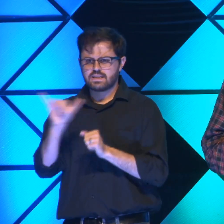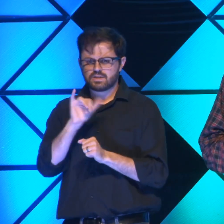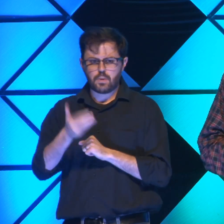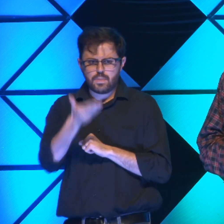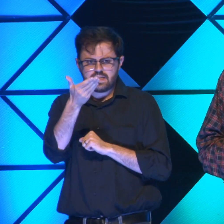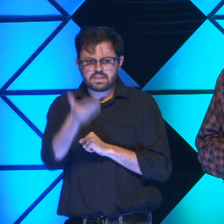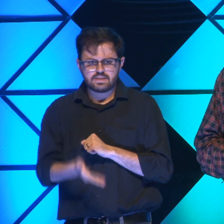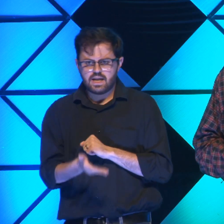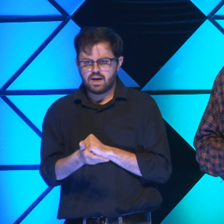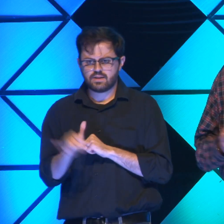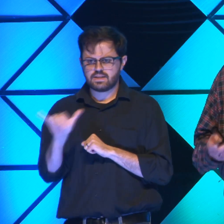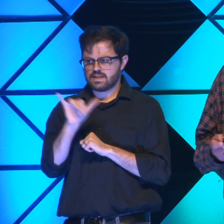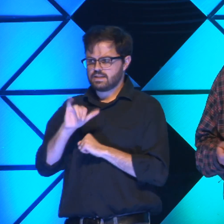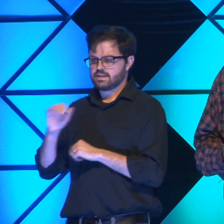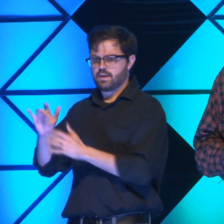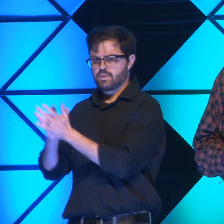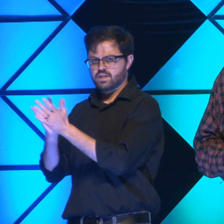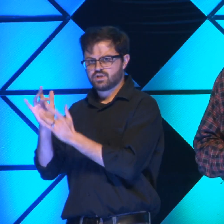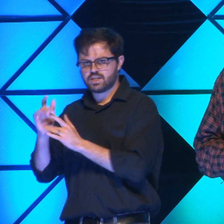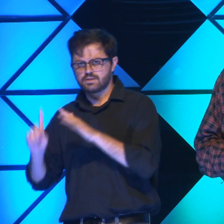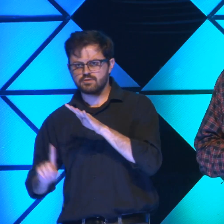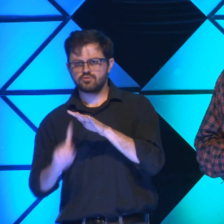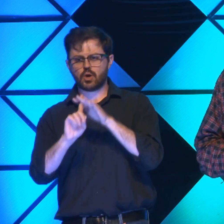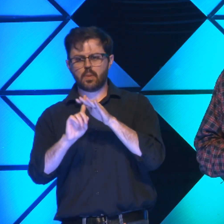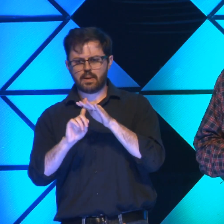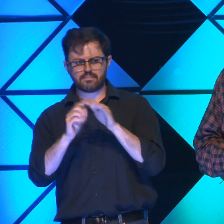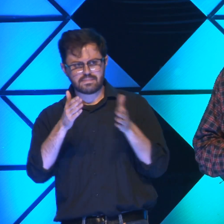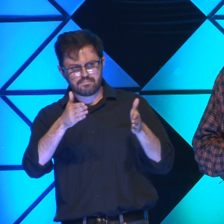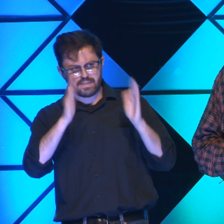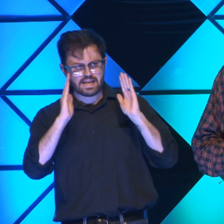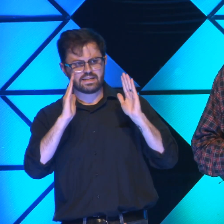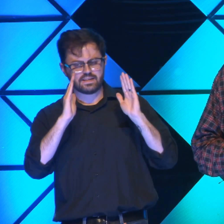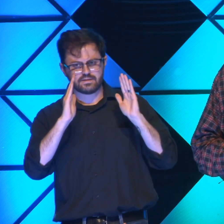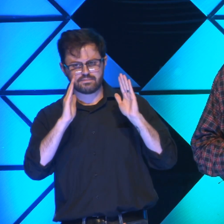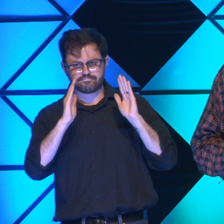presented himself to these travelers.